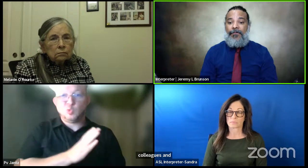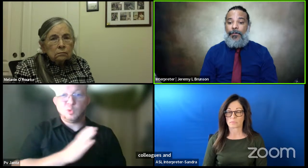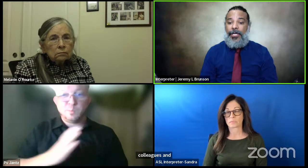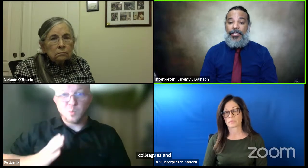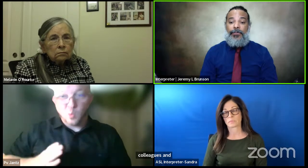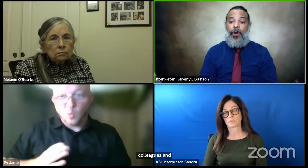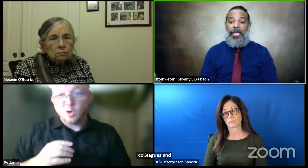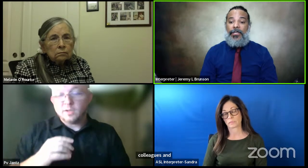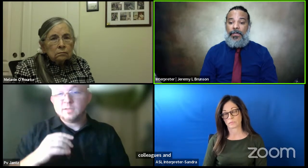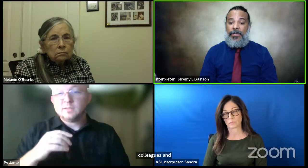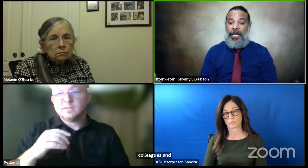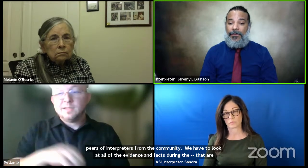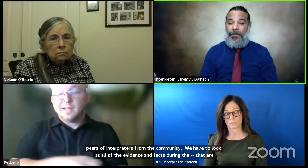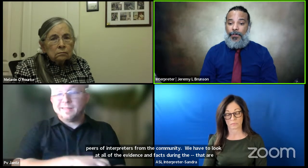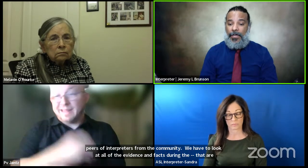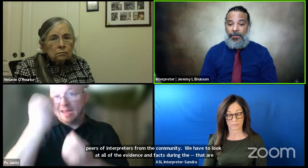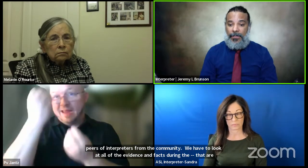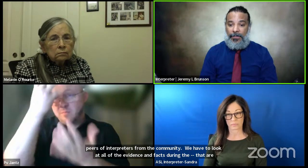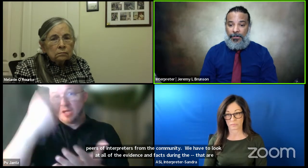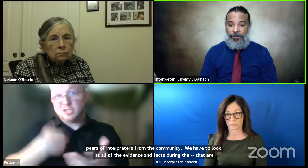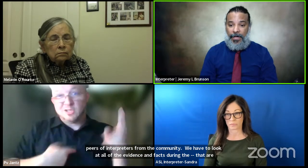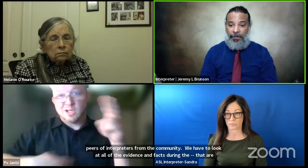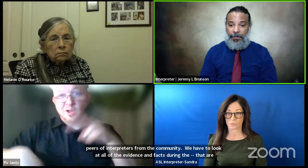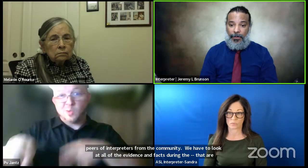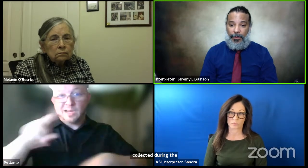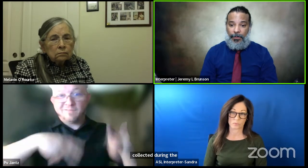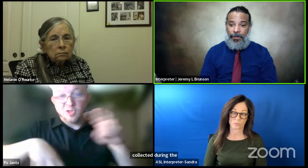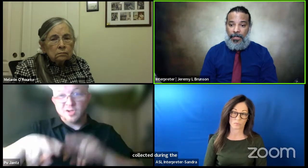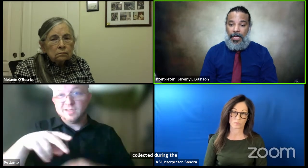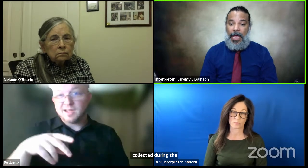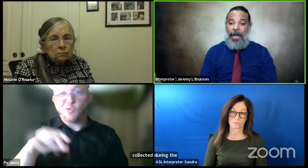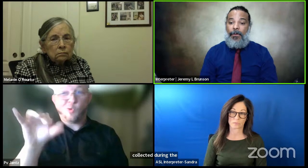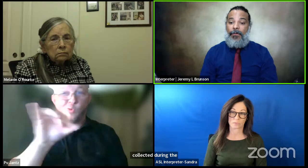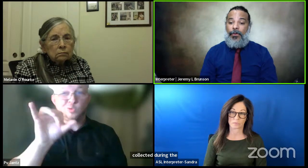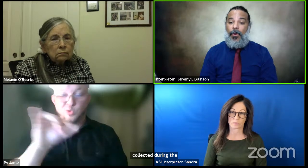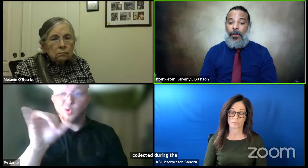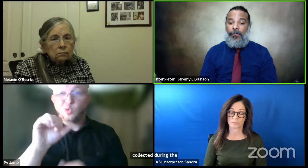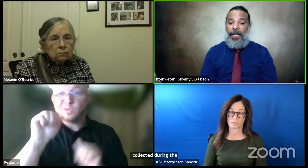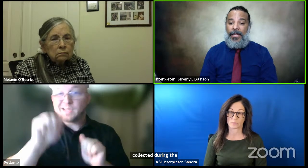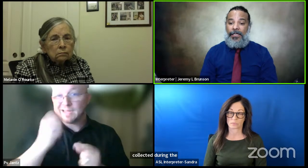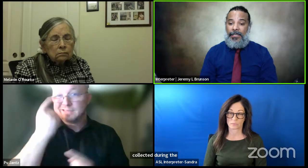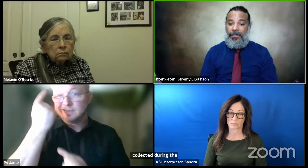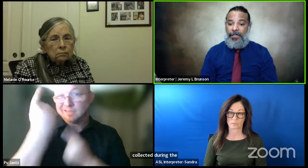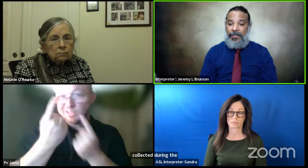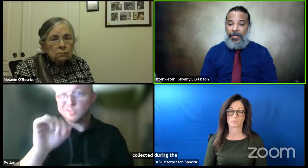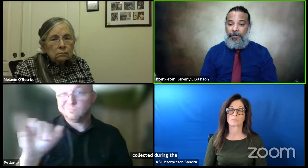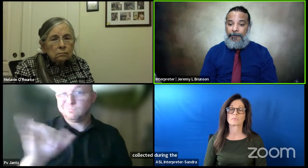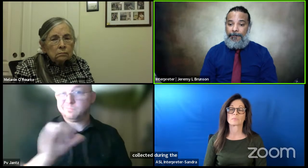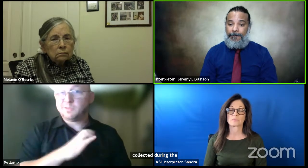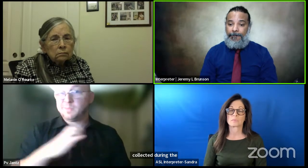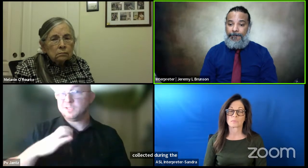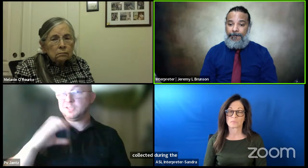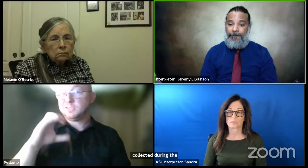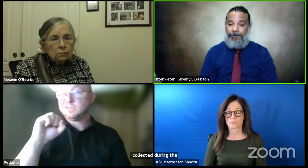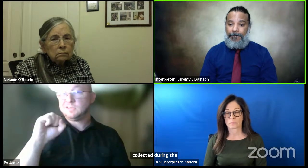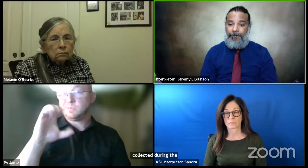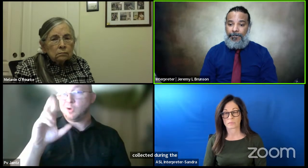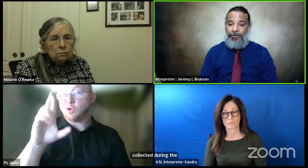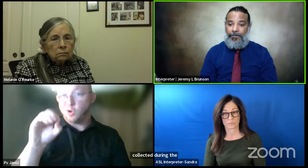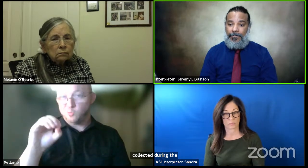And that information is brought to us after it's brought to the certifying group. And we review all of that seriously.